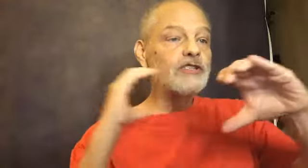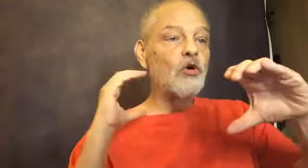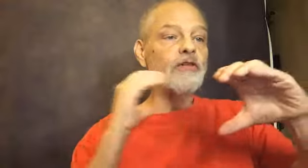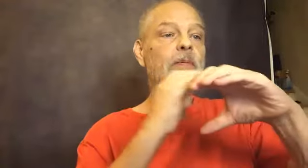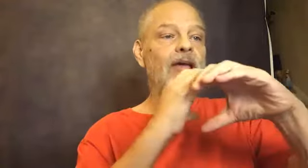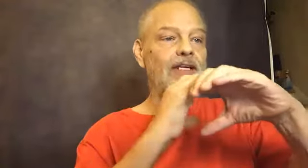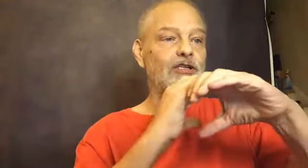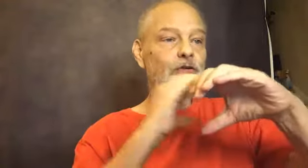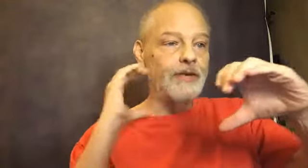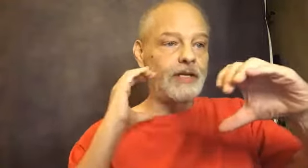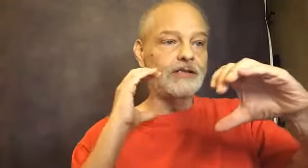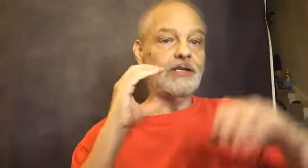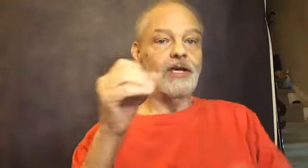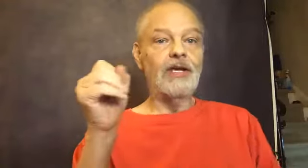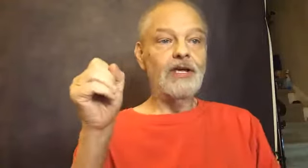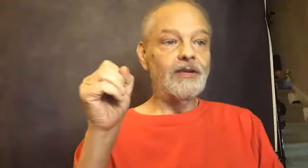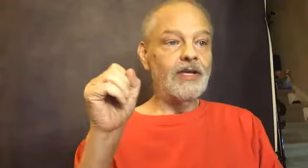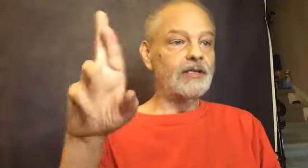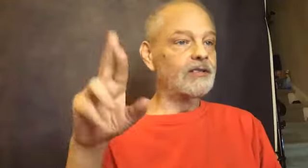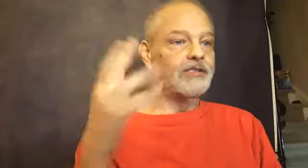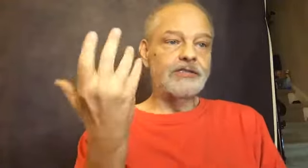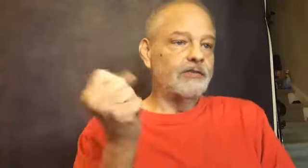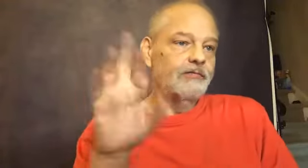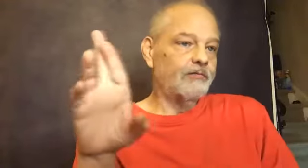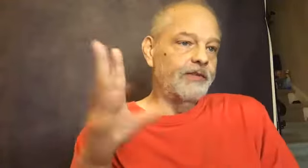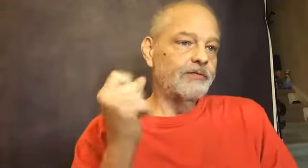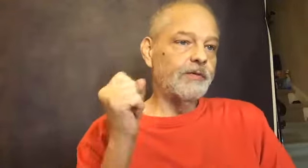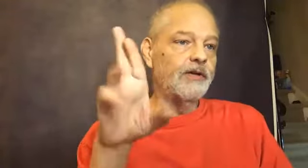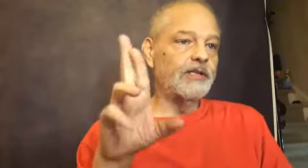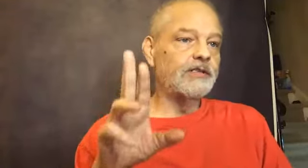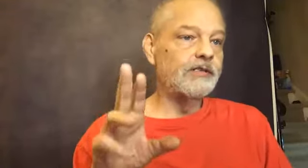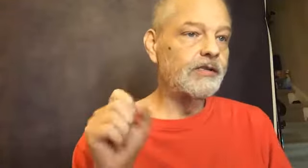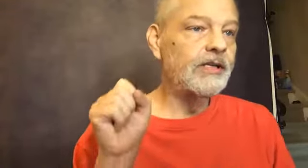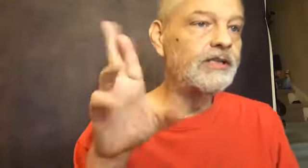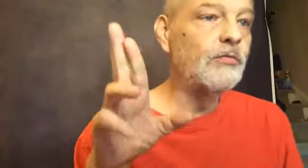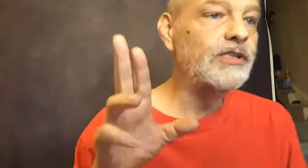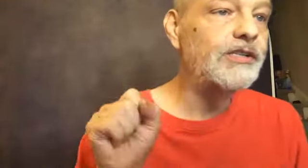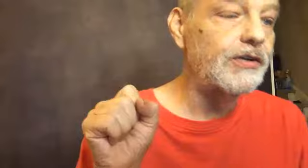more of a pain to do this than just fingerspell this. It's so much easier.